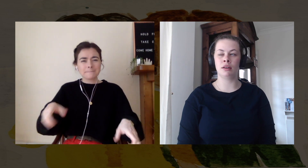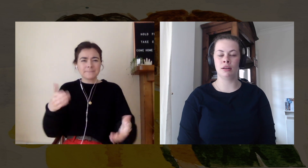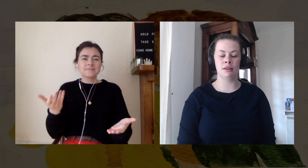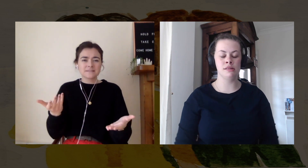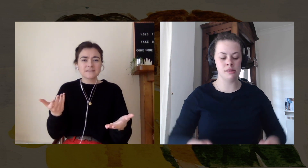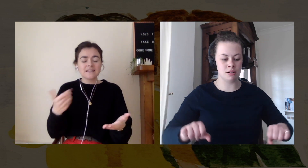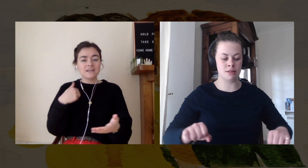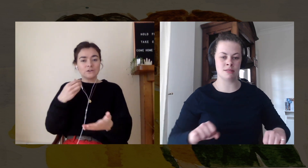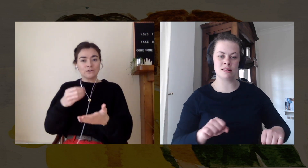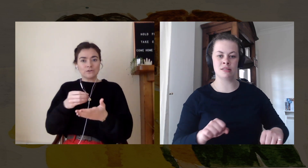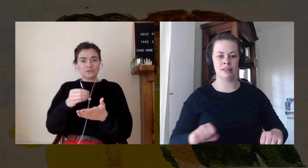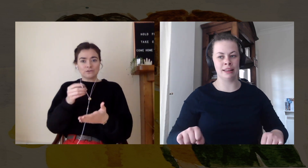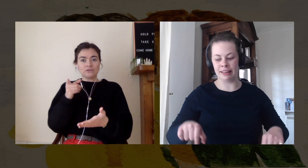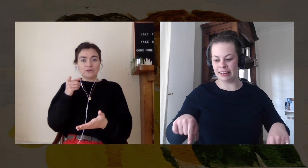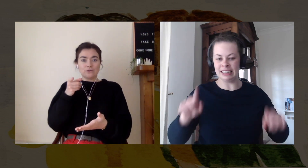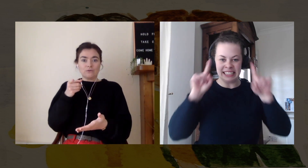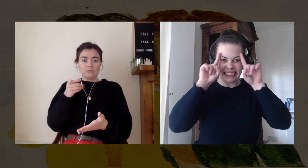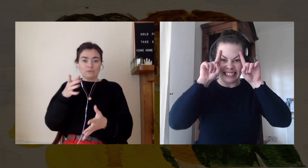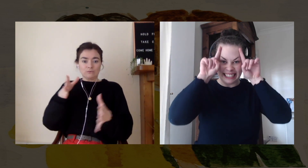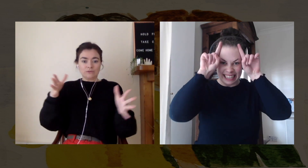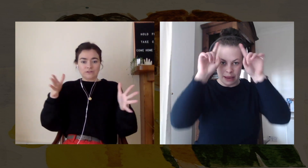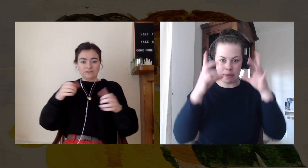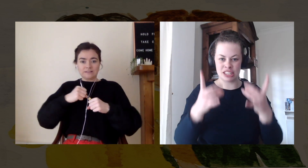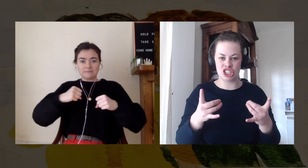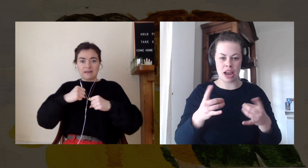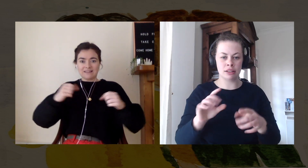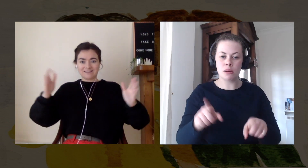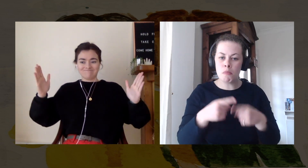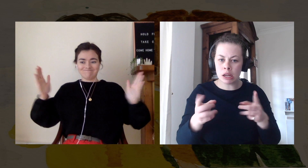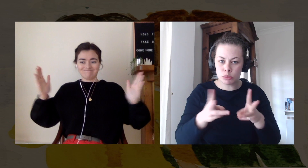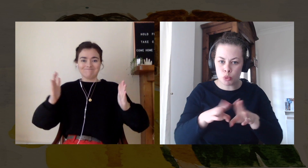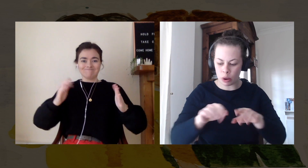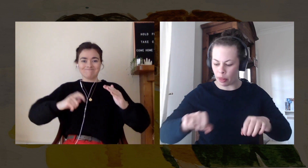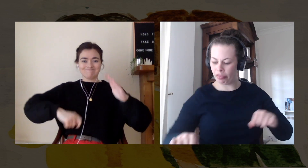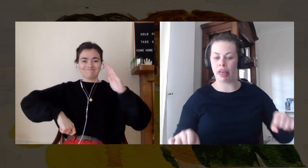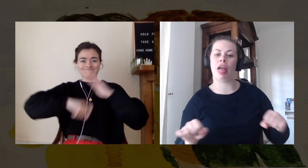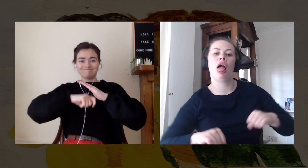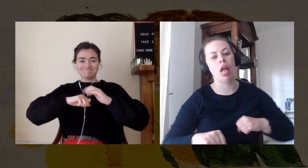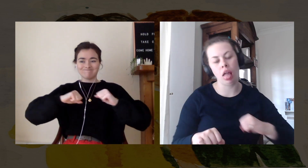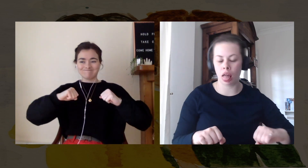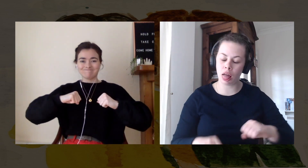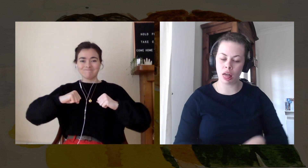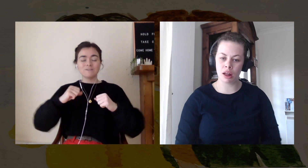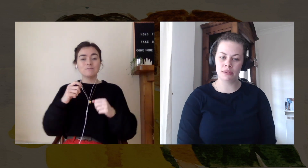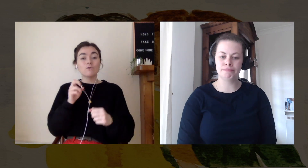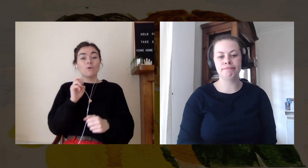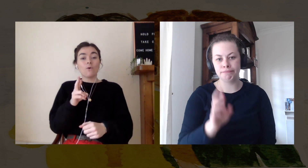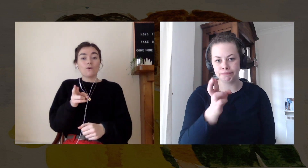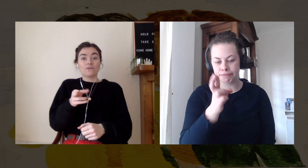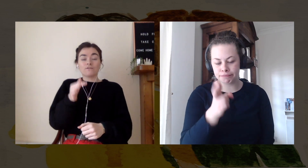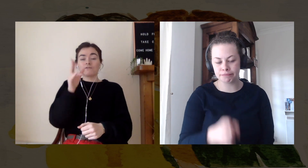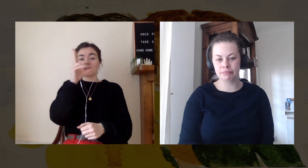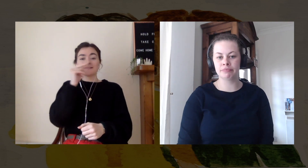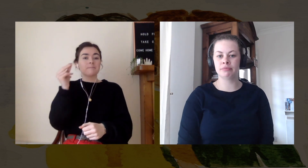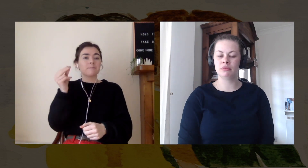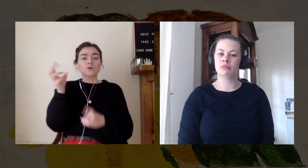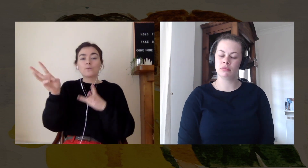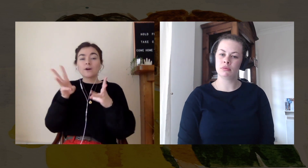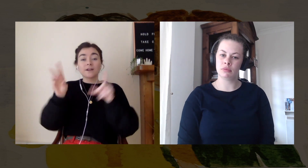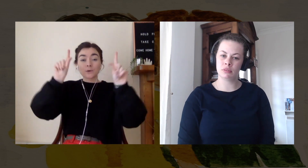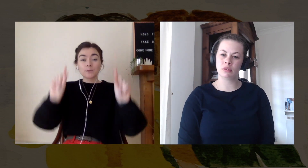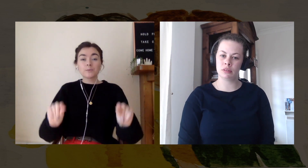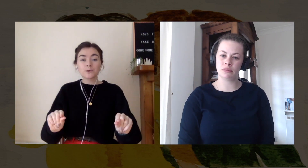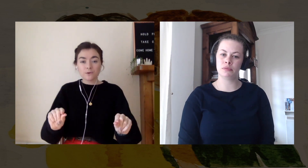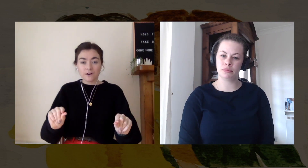chair of sign language interpreting, you're like restricted. Yeah. Or if you're working, say for example, on a computer screen and you're signing through that